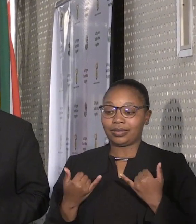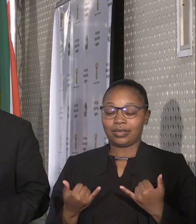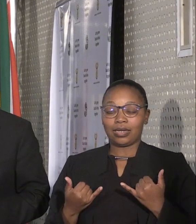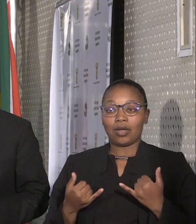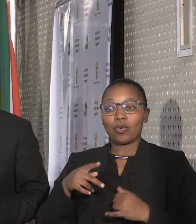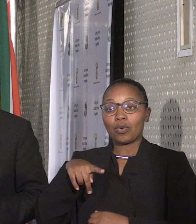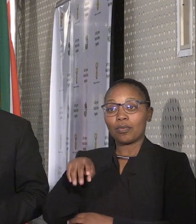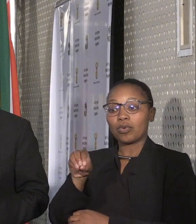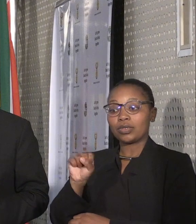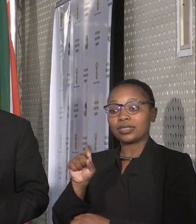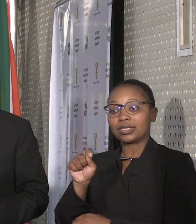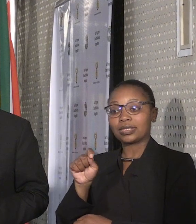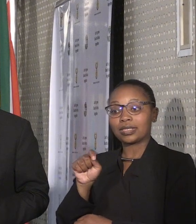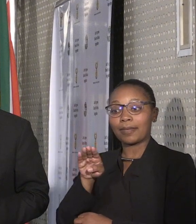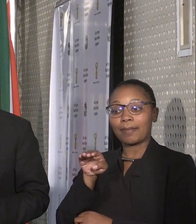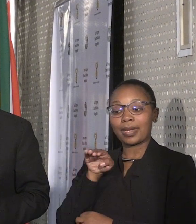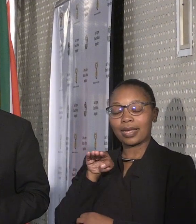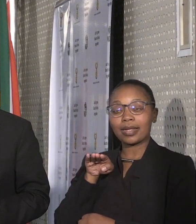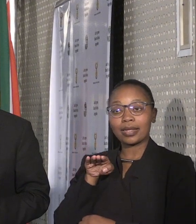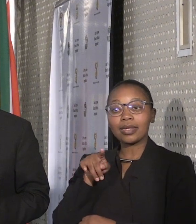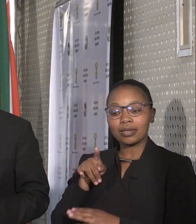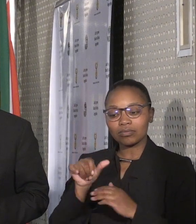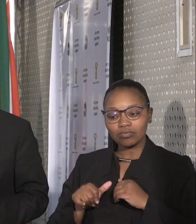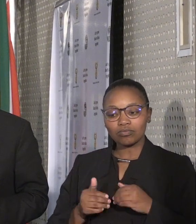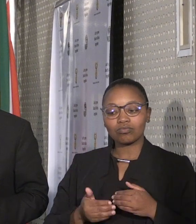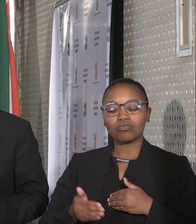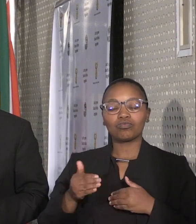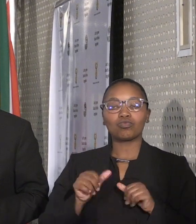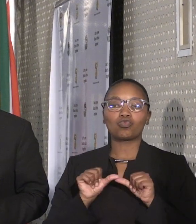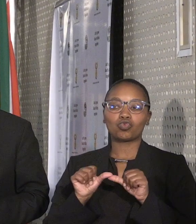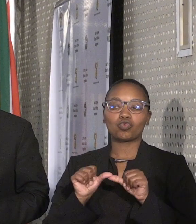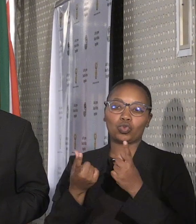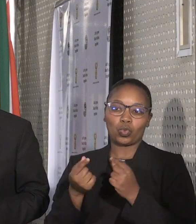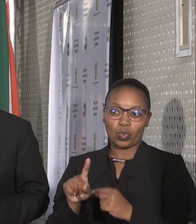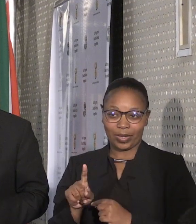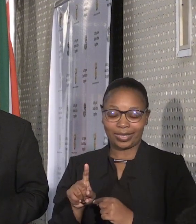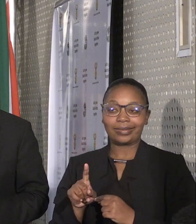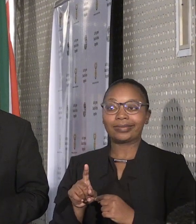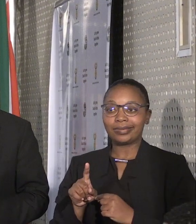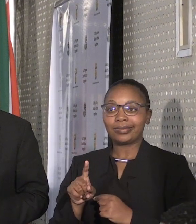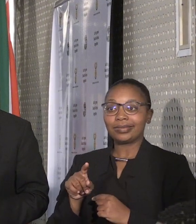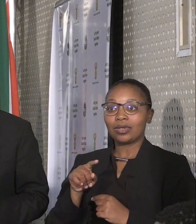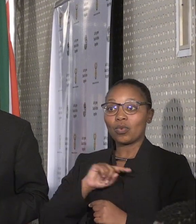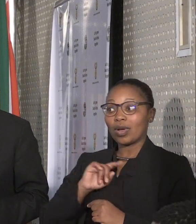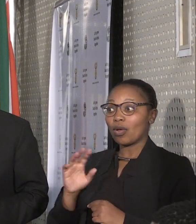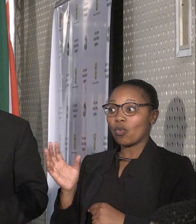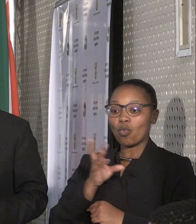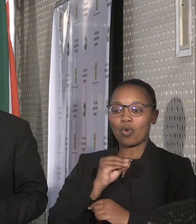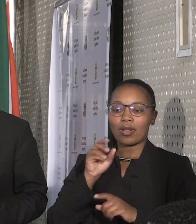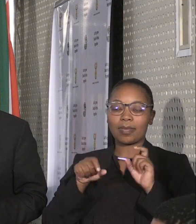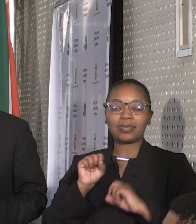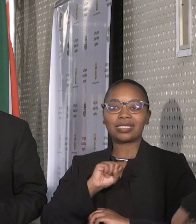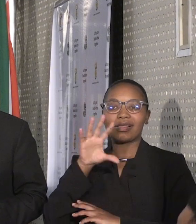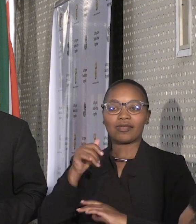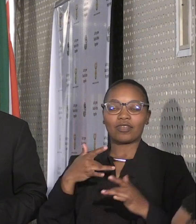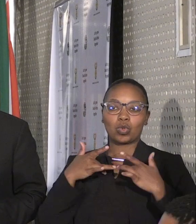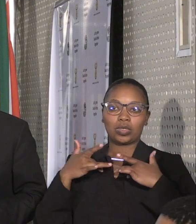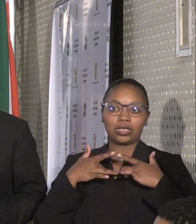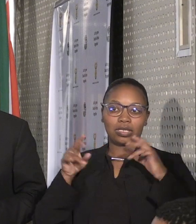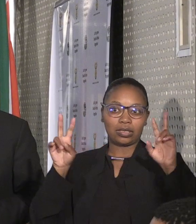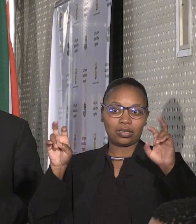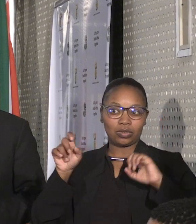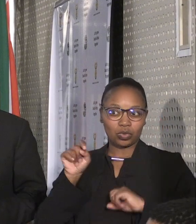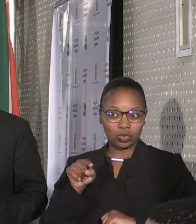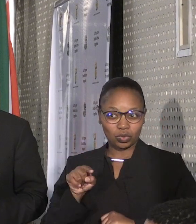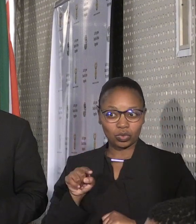with, which is the source of understandable nationwide concerns relating to September 2023 social grants